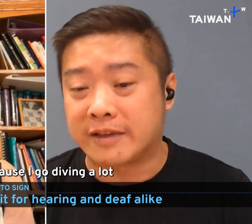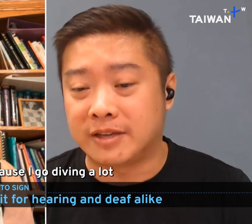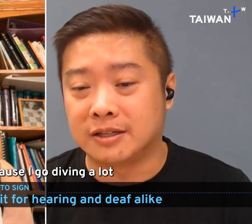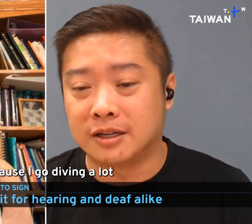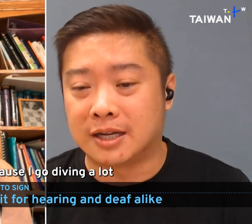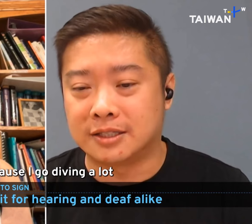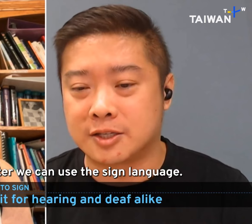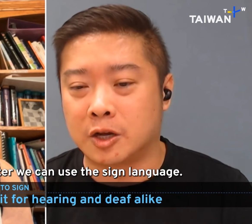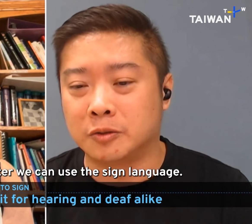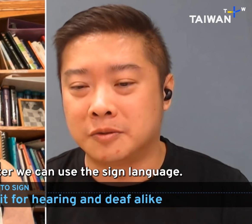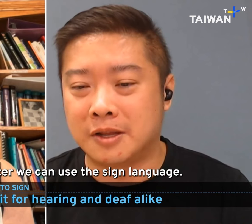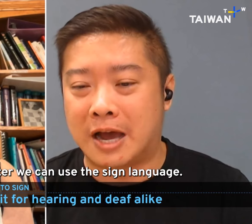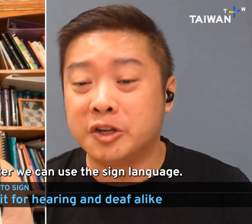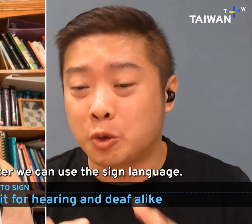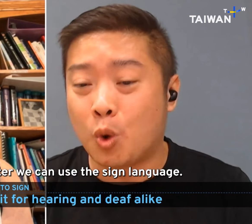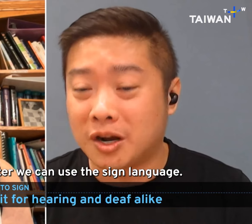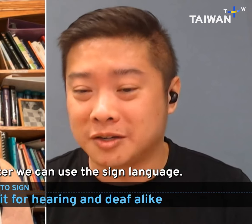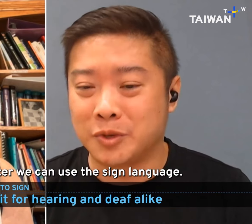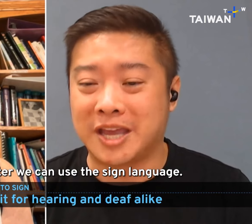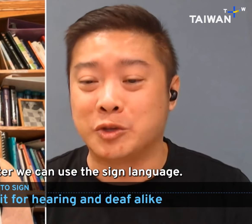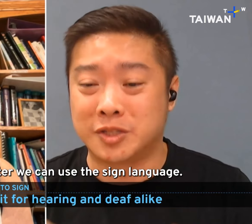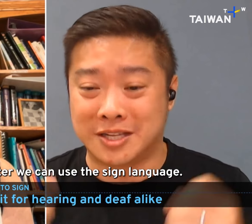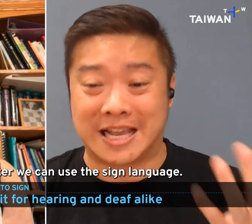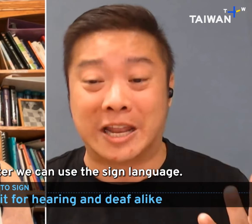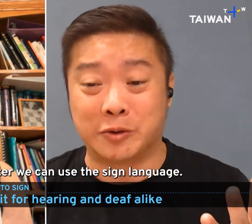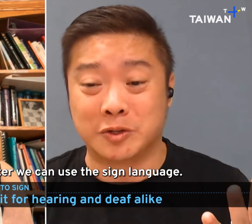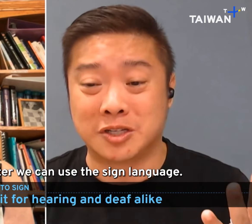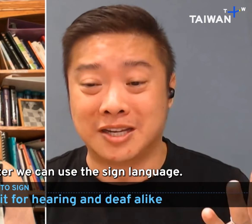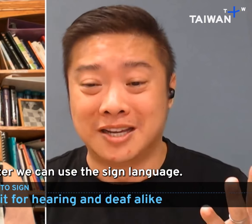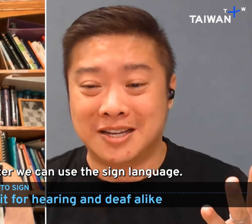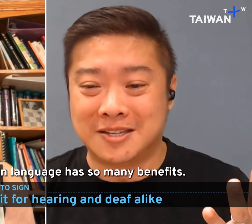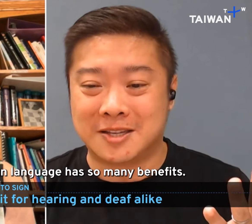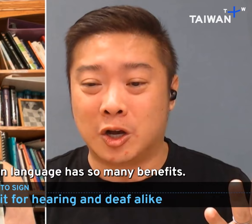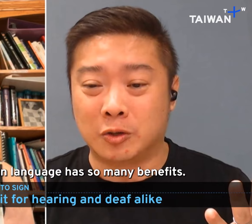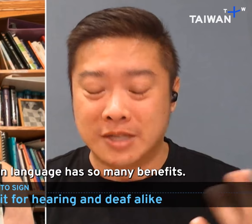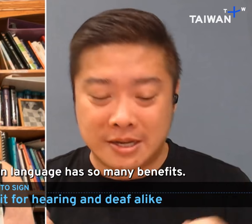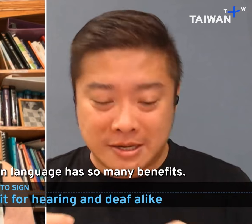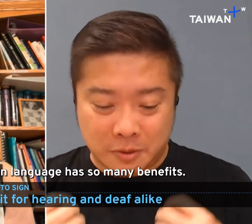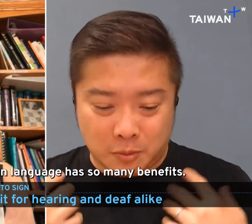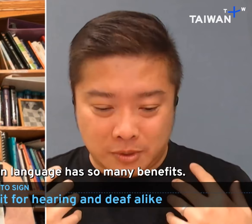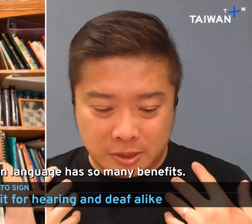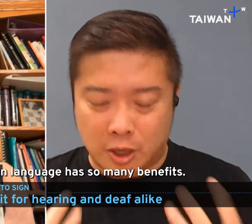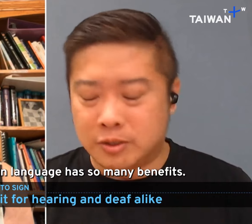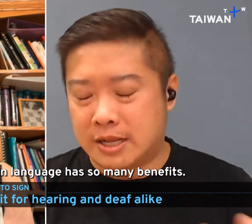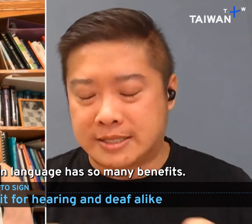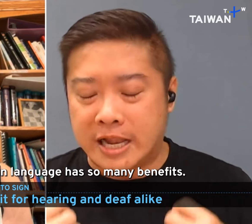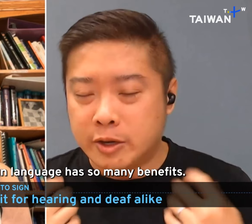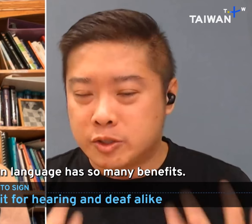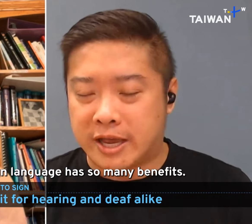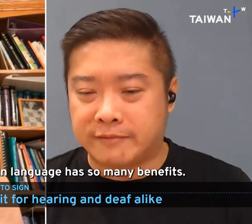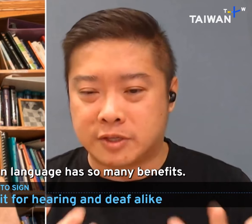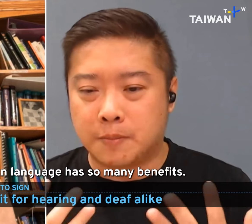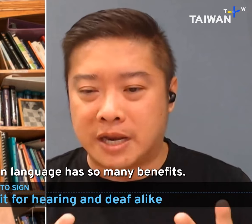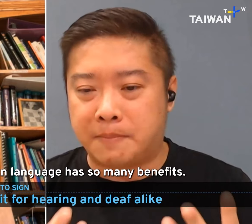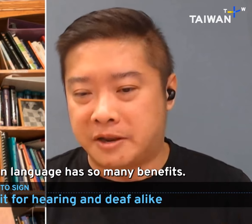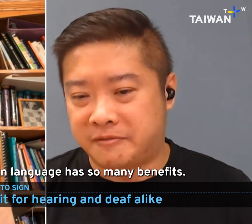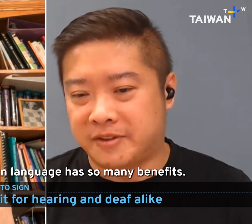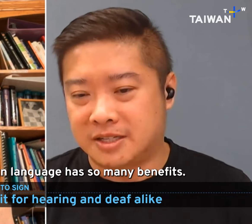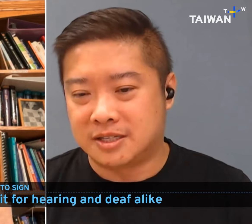a lot. So under the water, we can use the sign language. So, sign language have so many benefits.